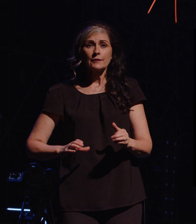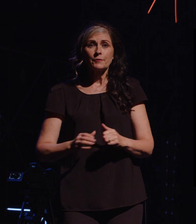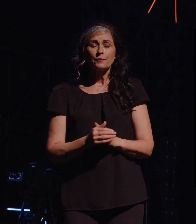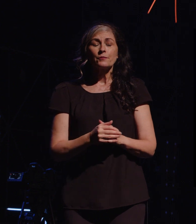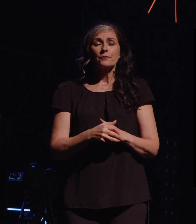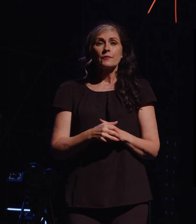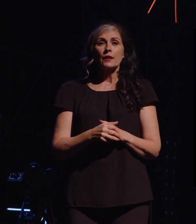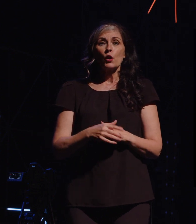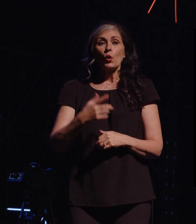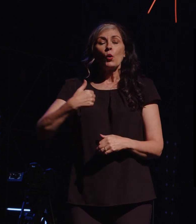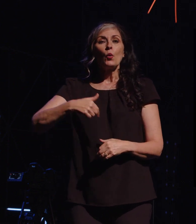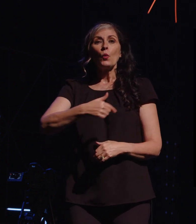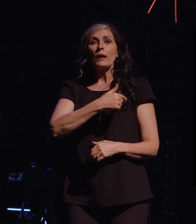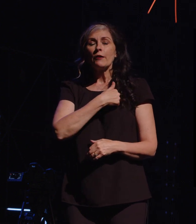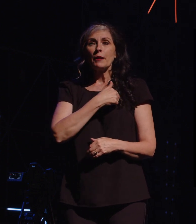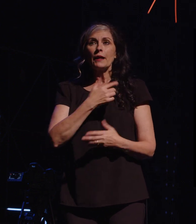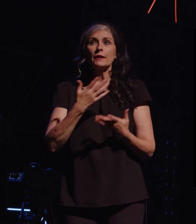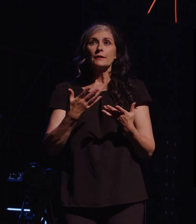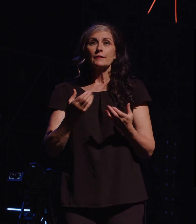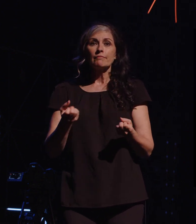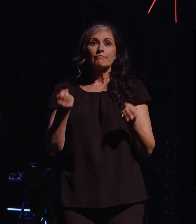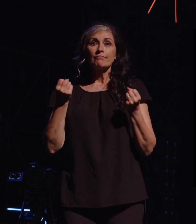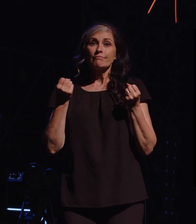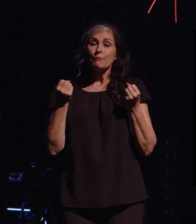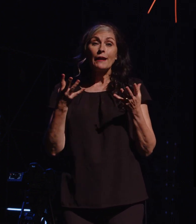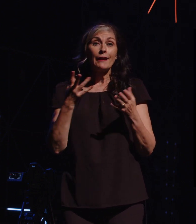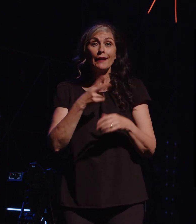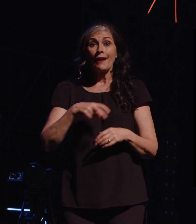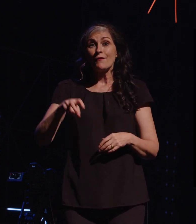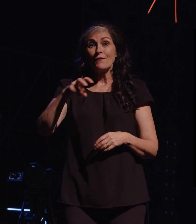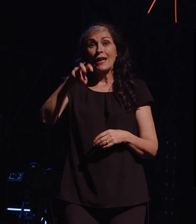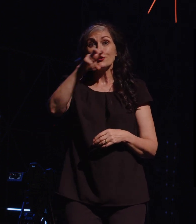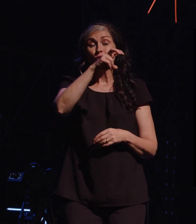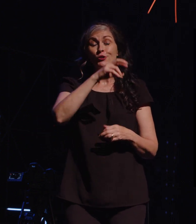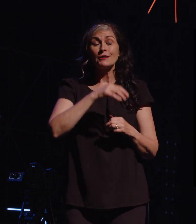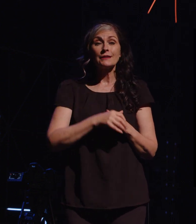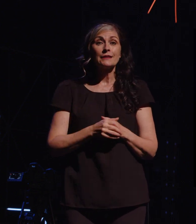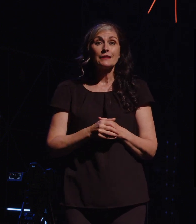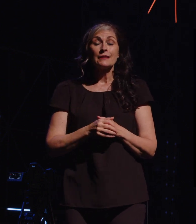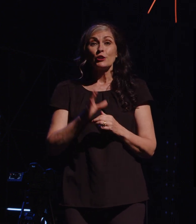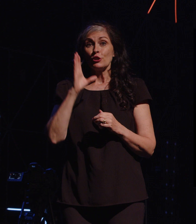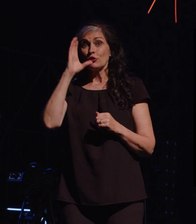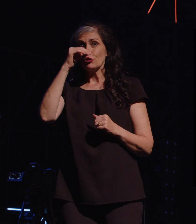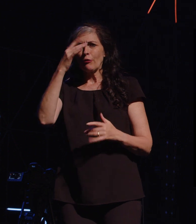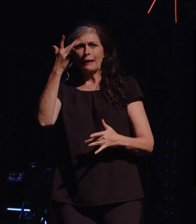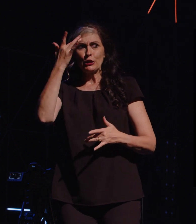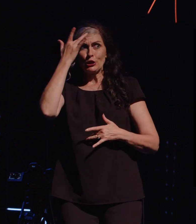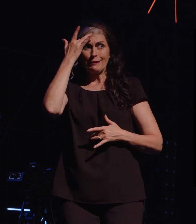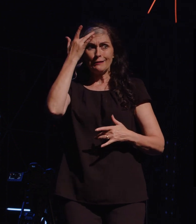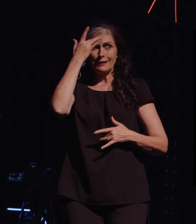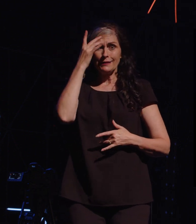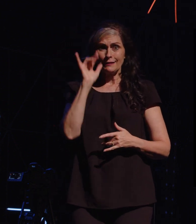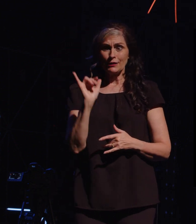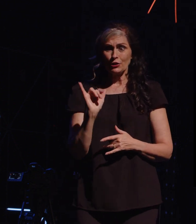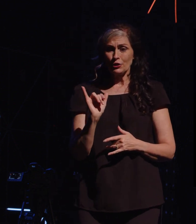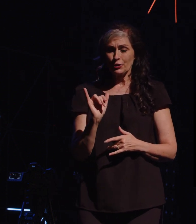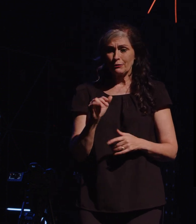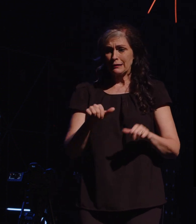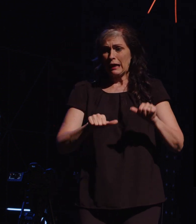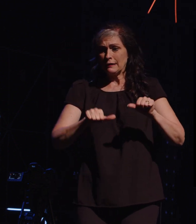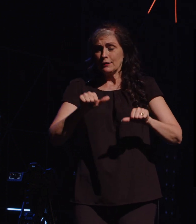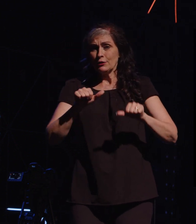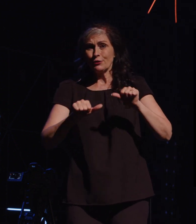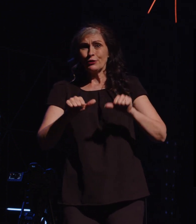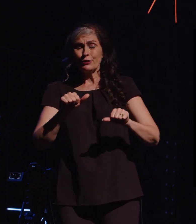so we've had lots of adventures. We've had strange illnesses,